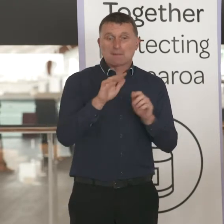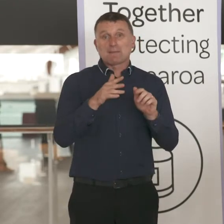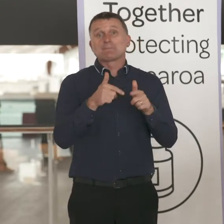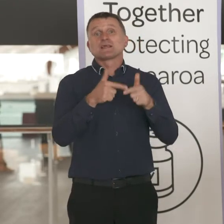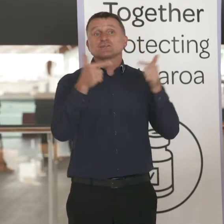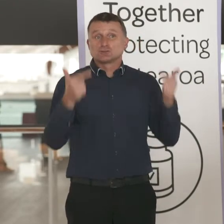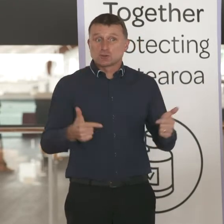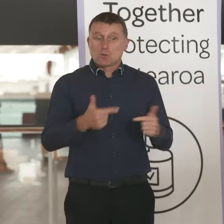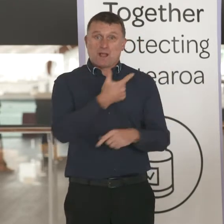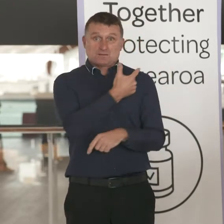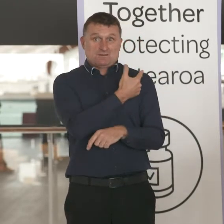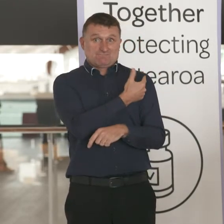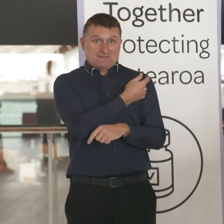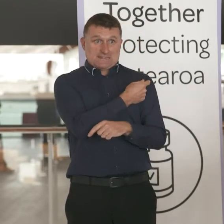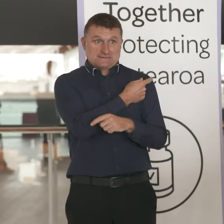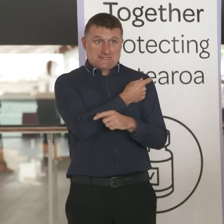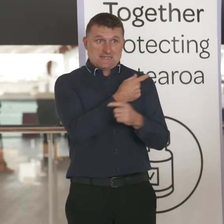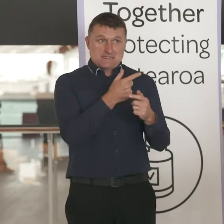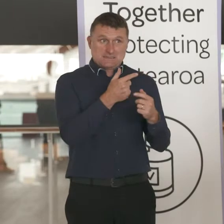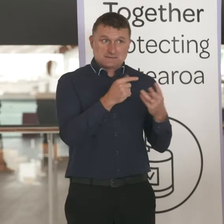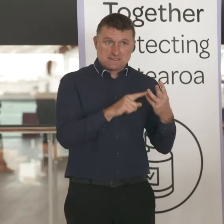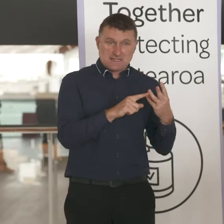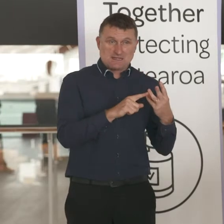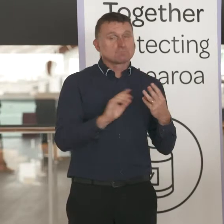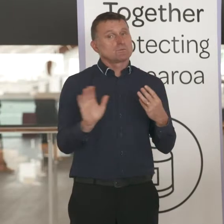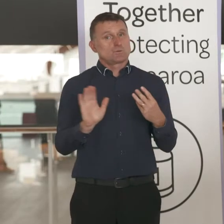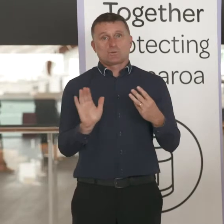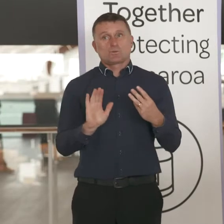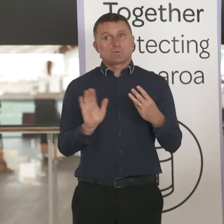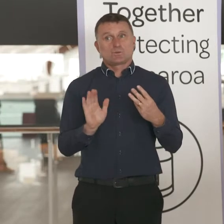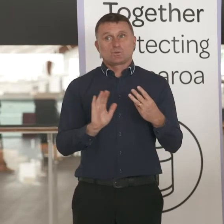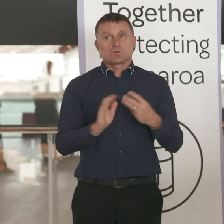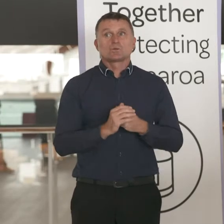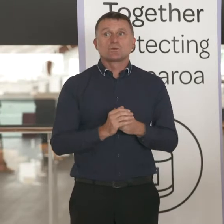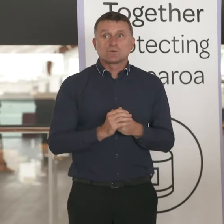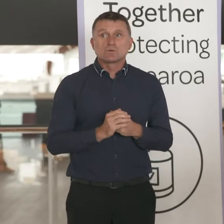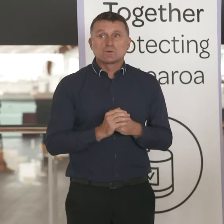very normal sort of process that we're working with. So I think